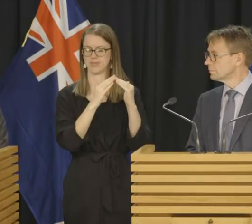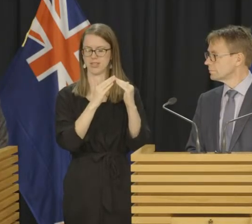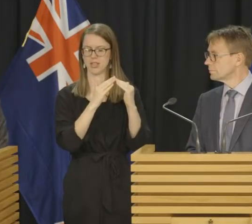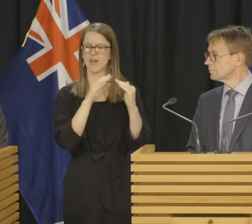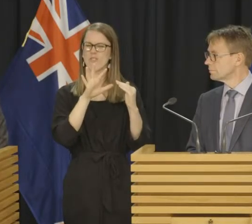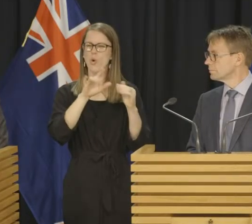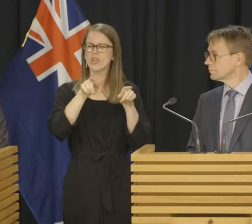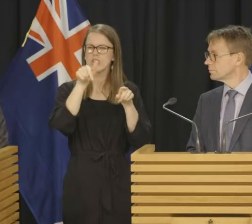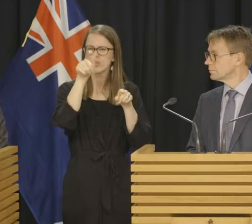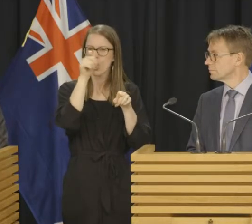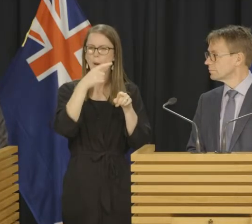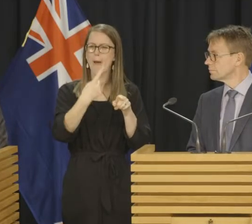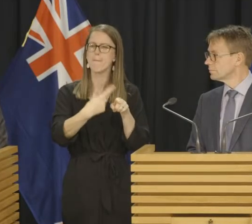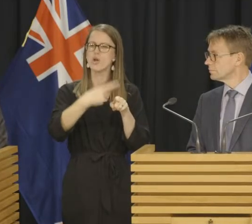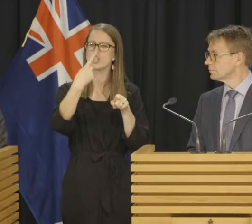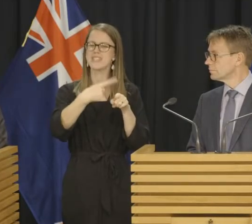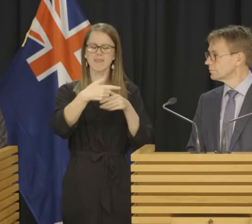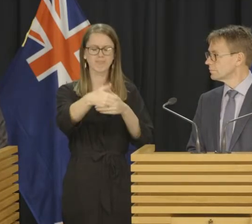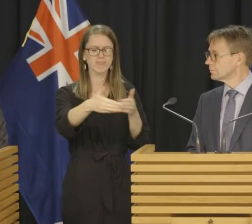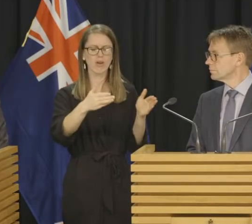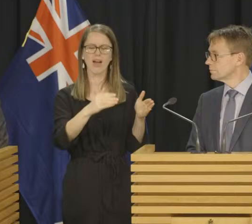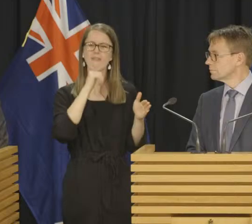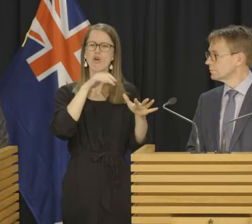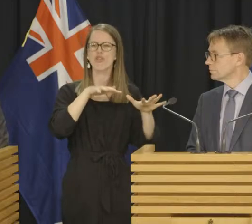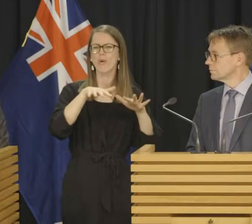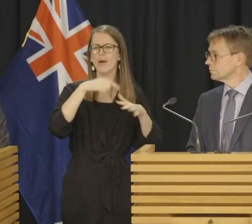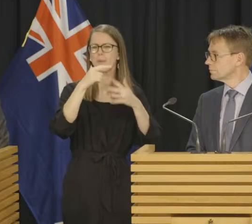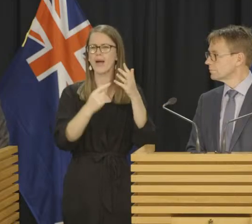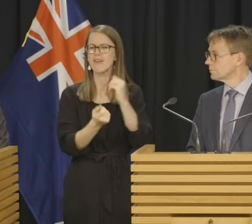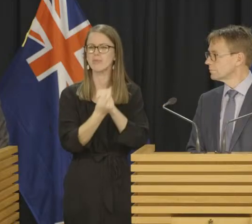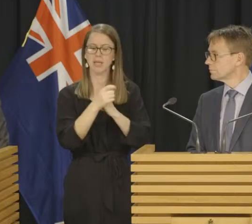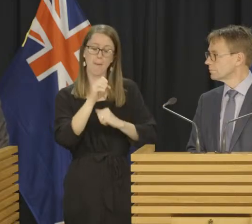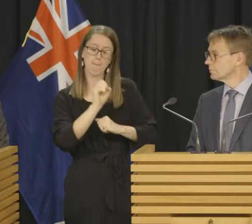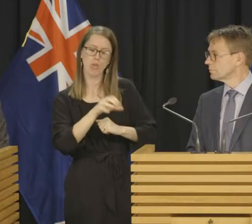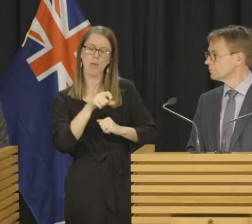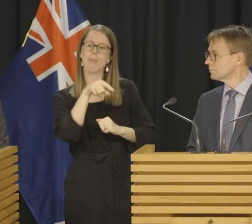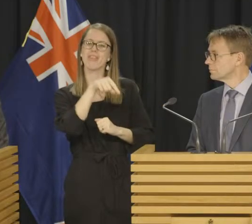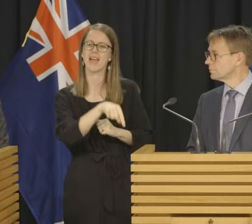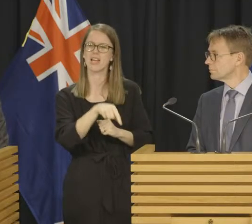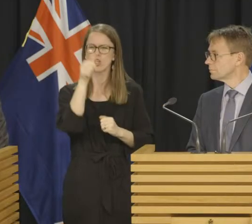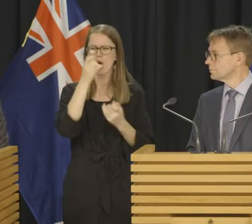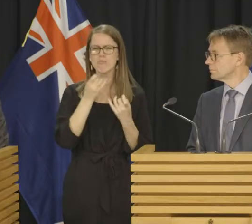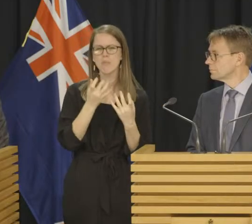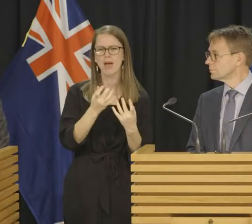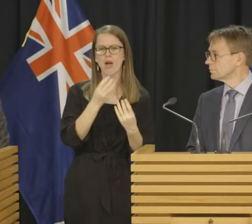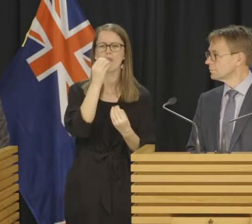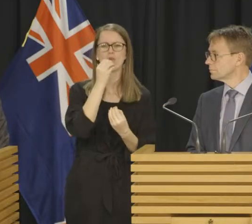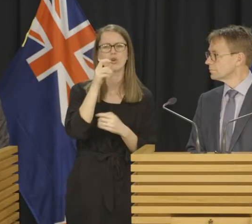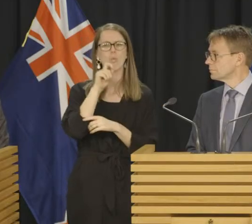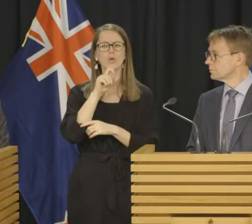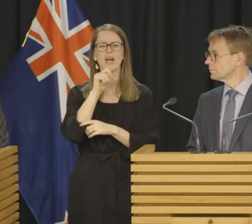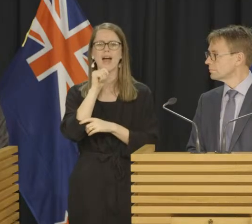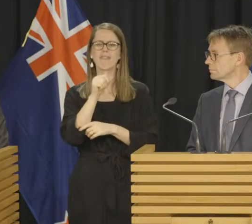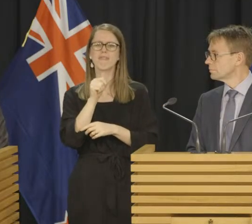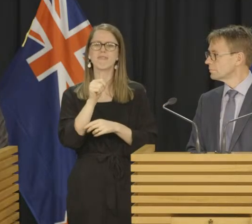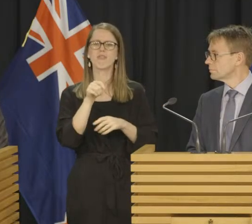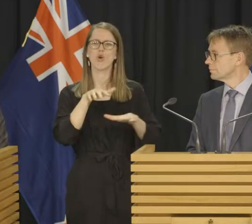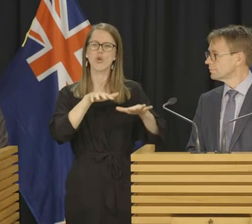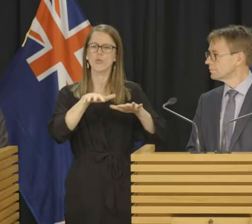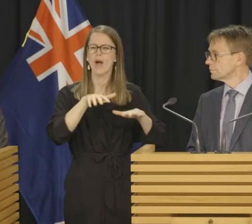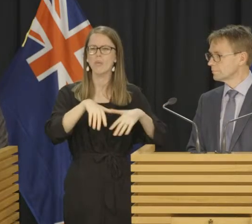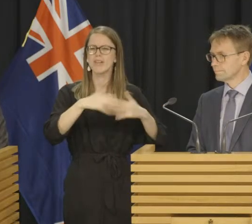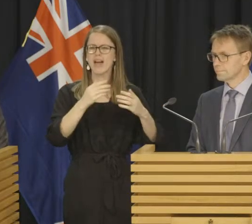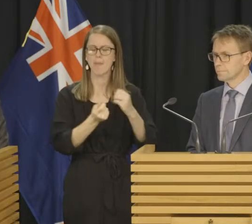their emergency supply kits. Just as we are prepared by having food and water set aside in the event of a natural